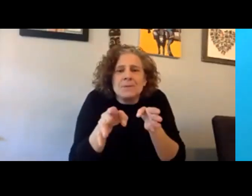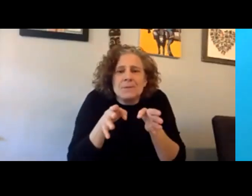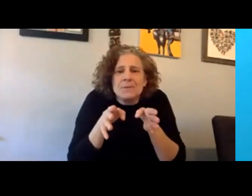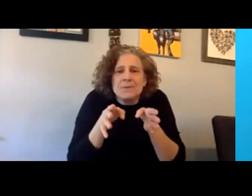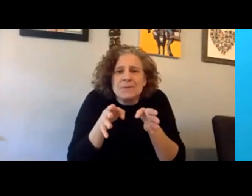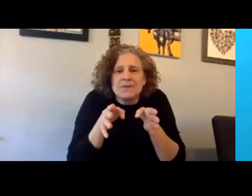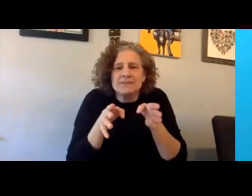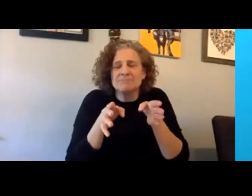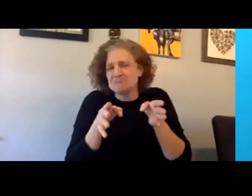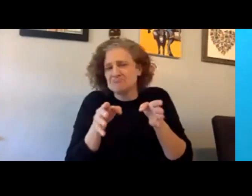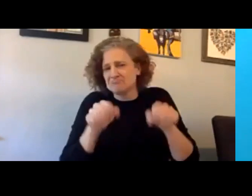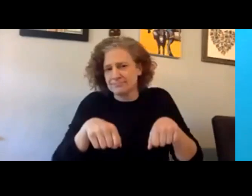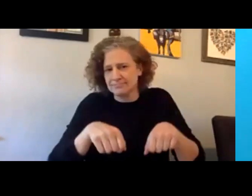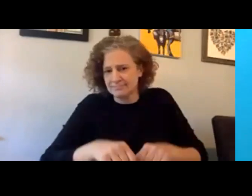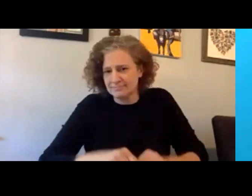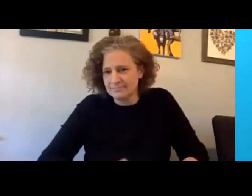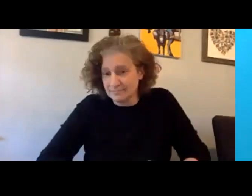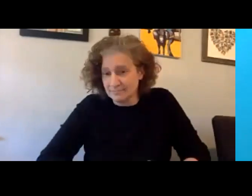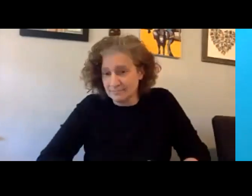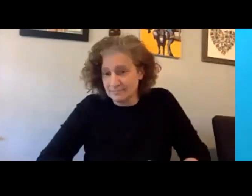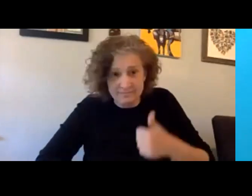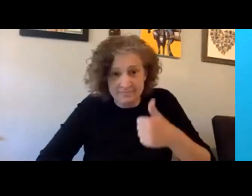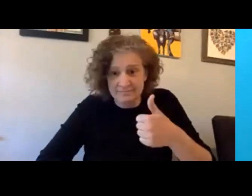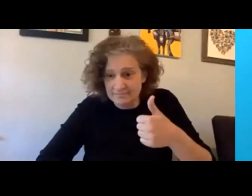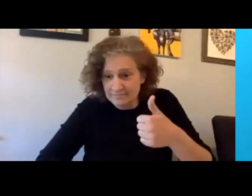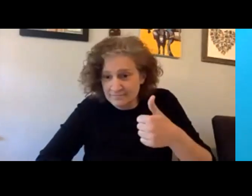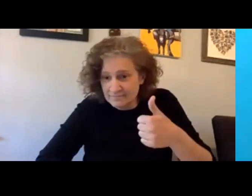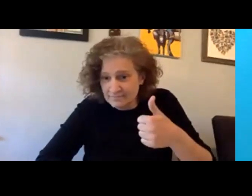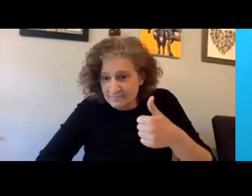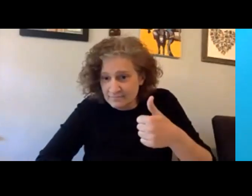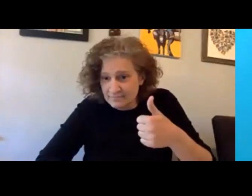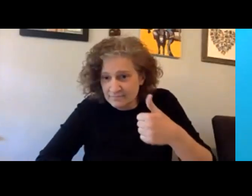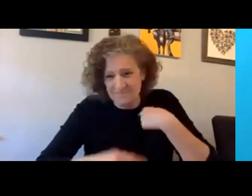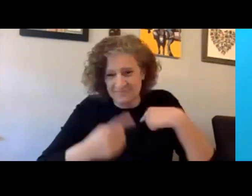garden like this with a little fence on it. You could sign that.